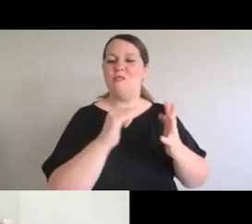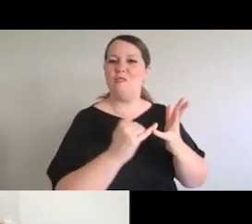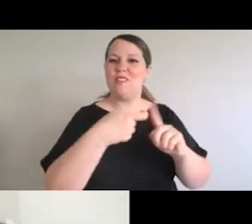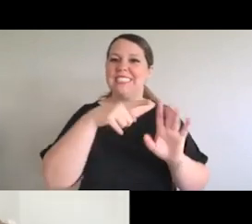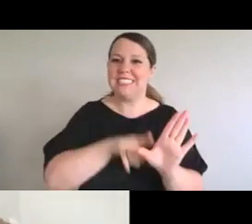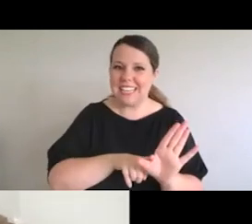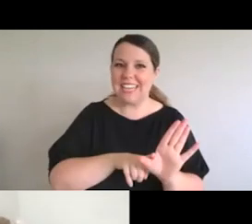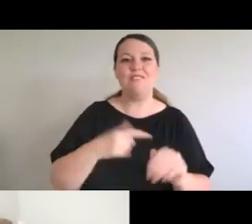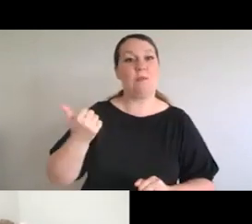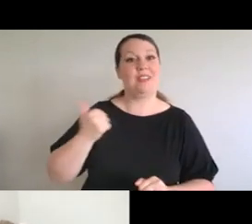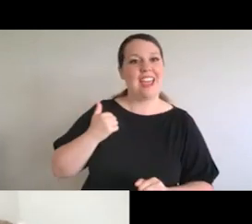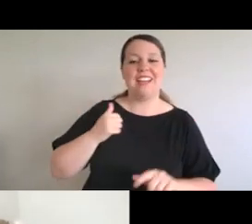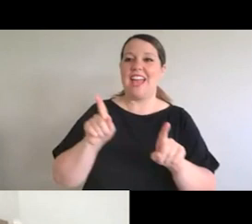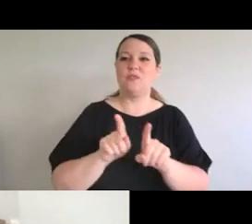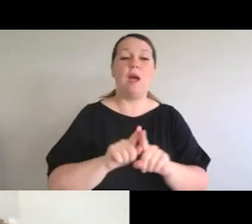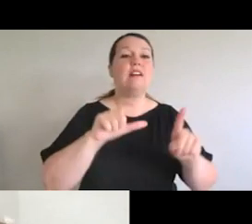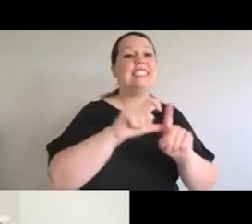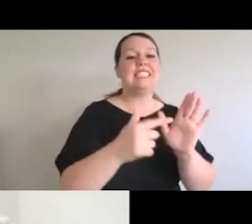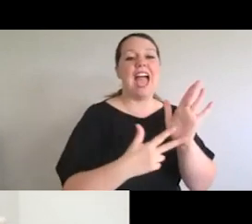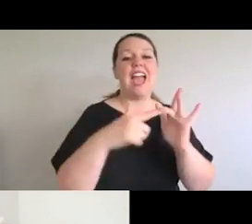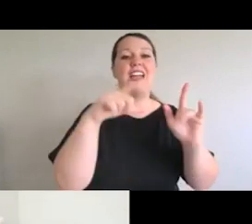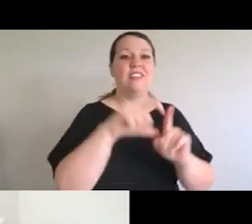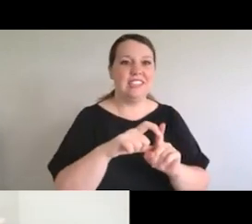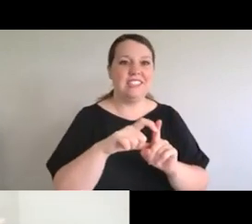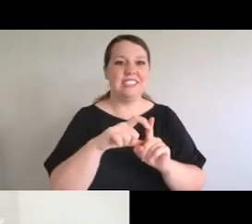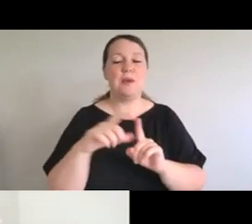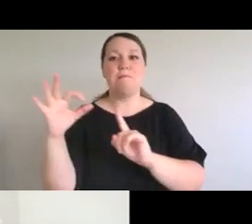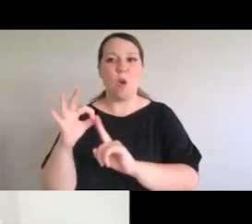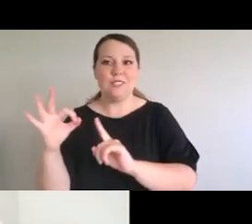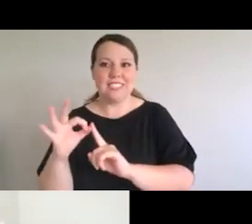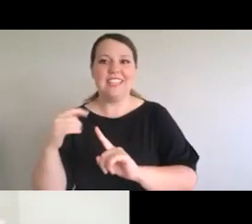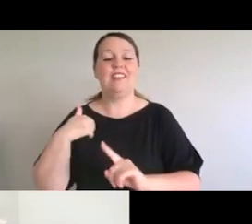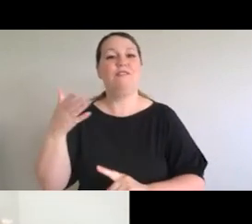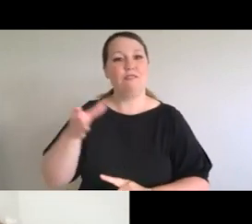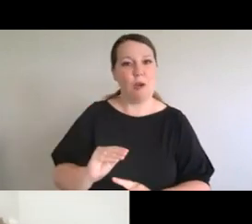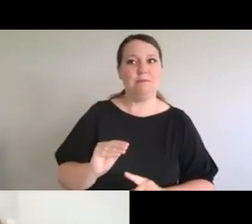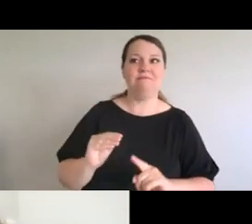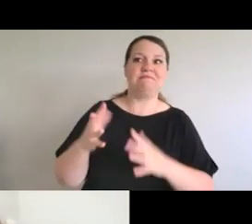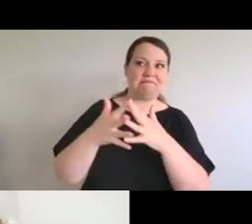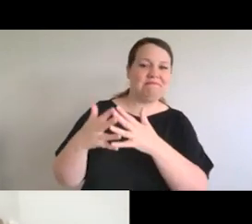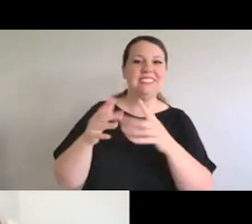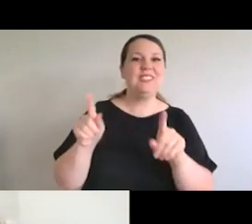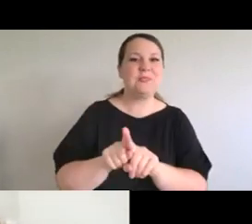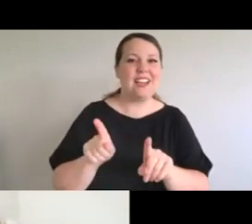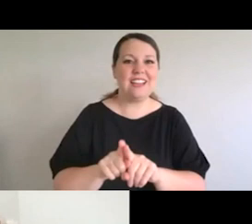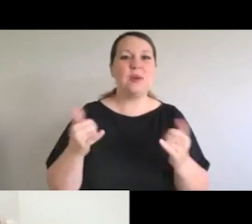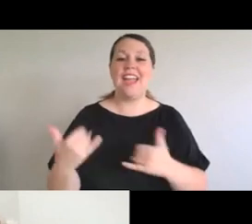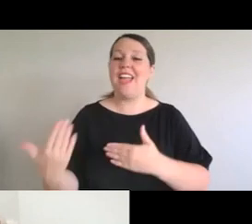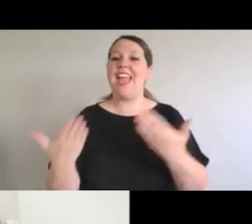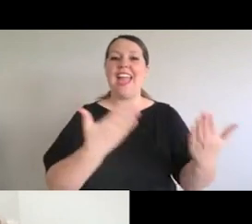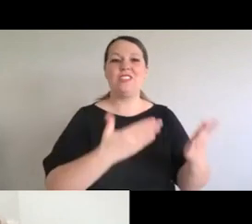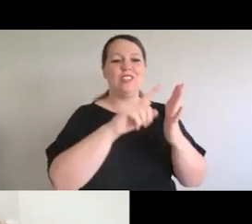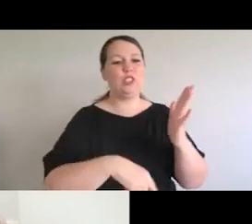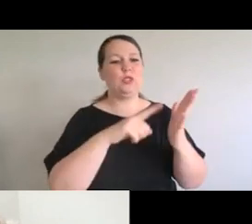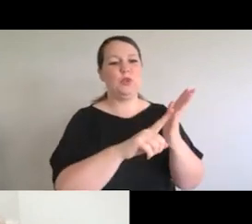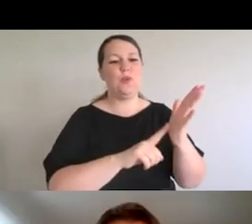us this morning. I now would like to hand it over to Juliana, I